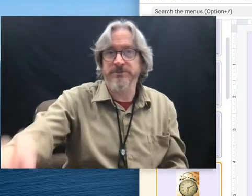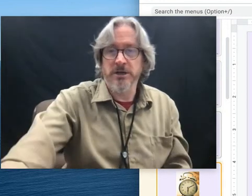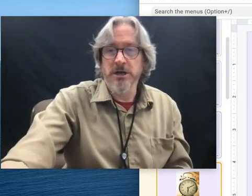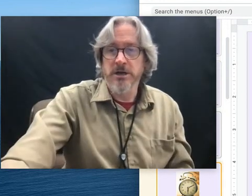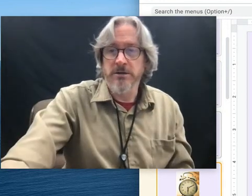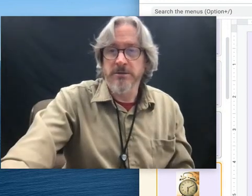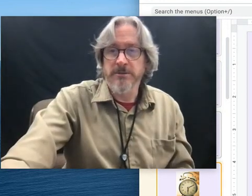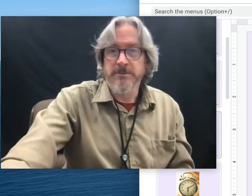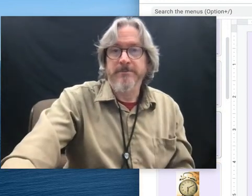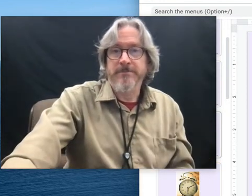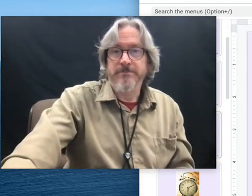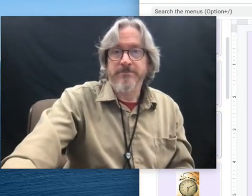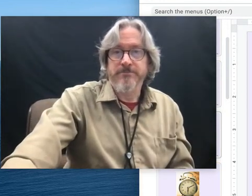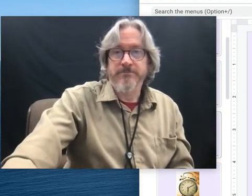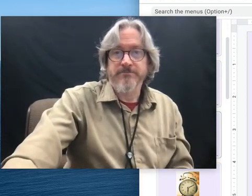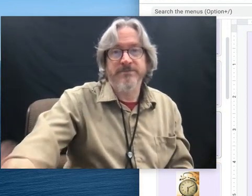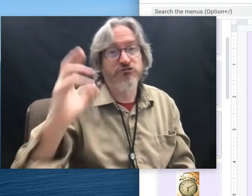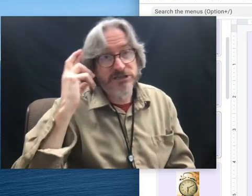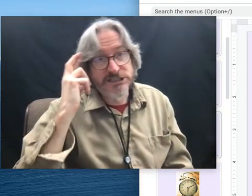watch.